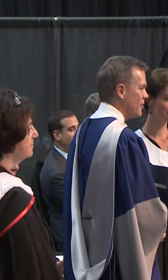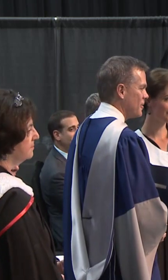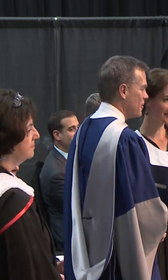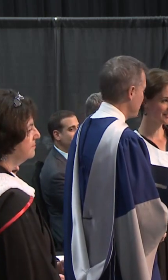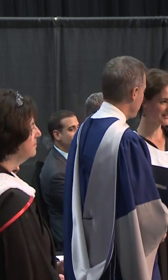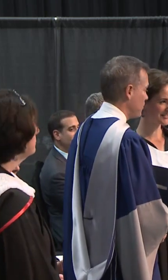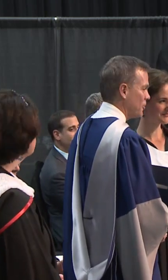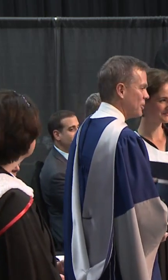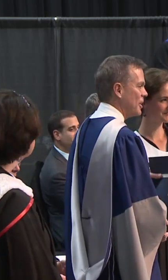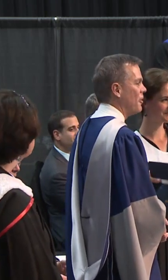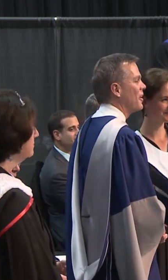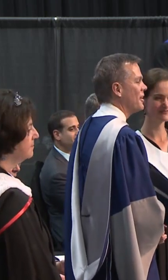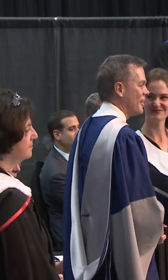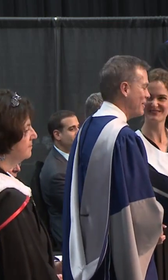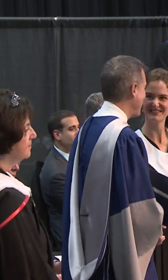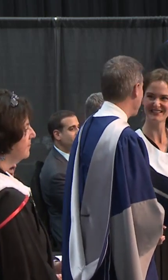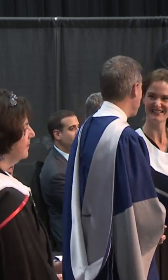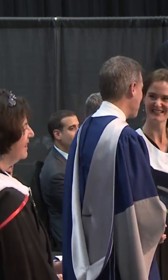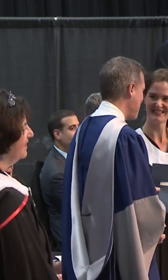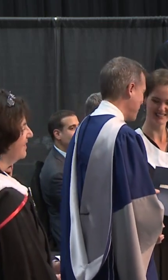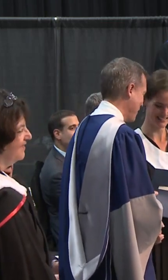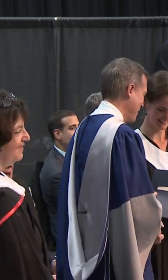You radical.